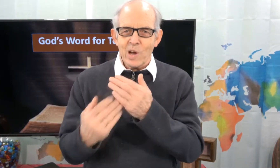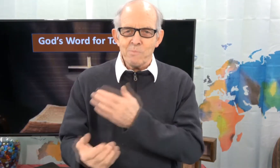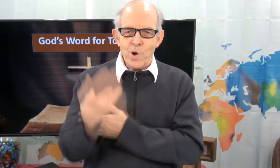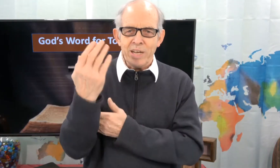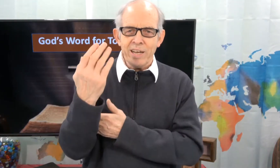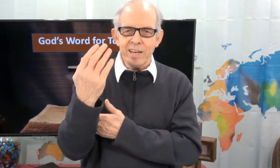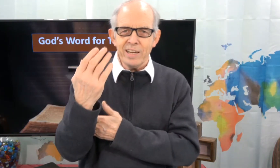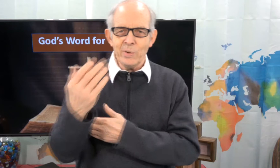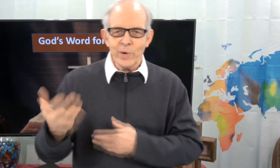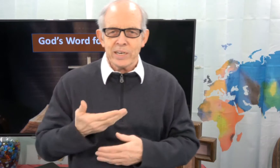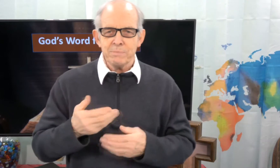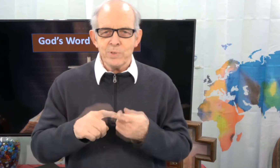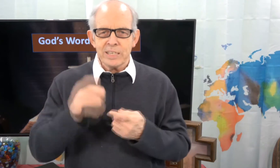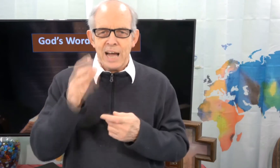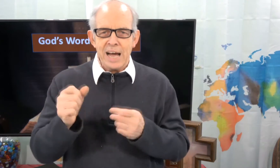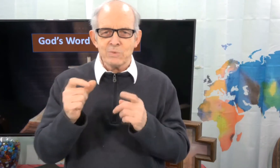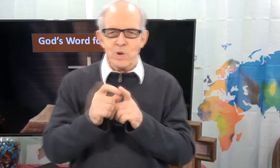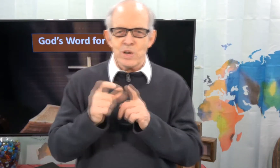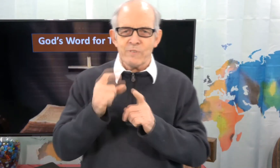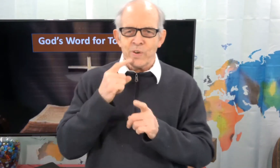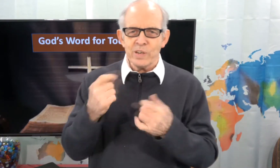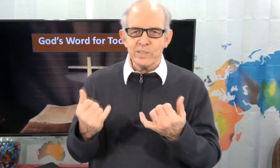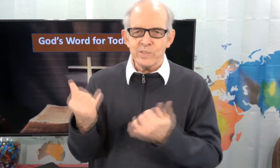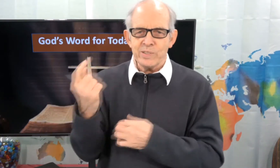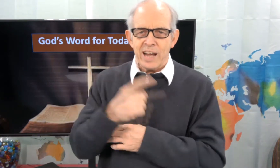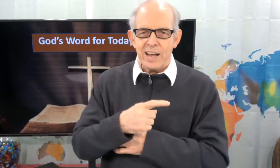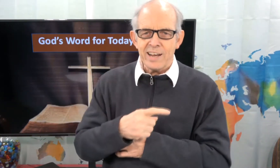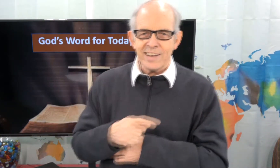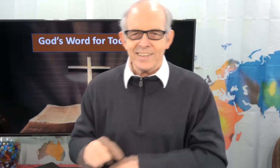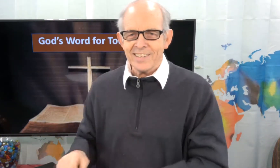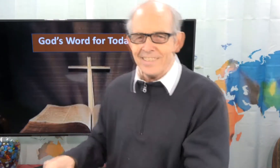the money! Welcome to God's very first today!